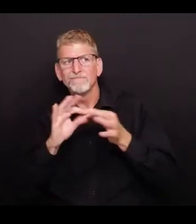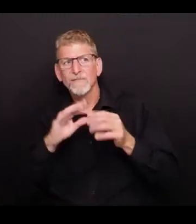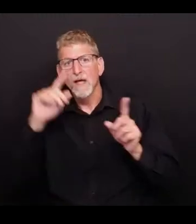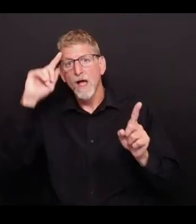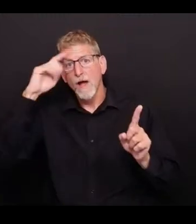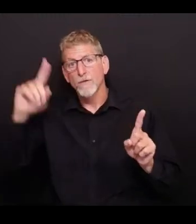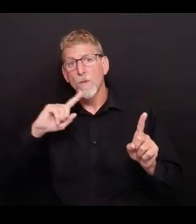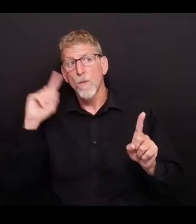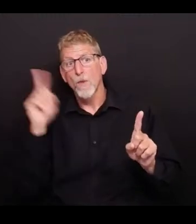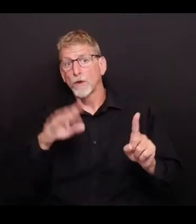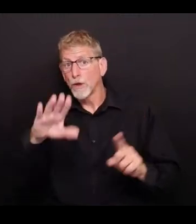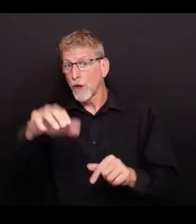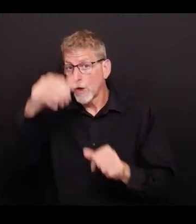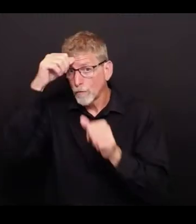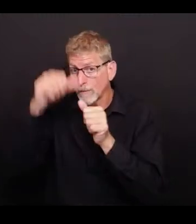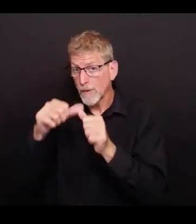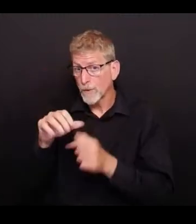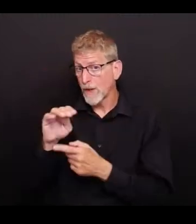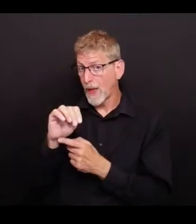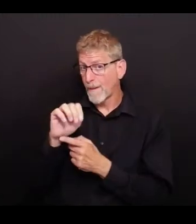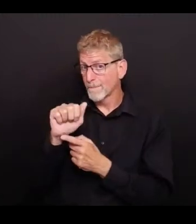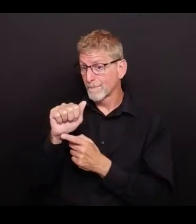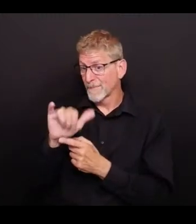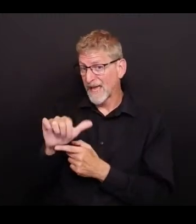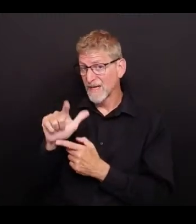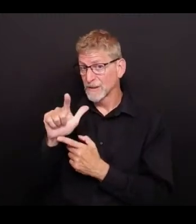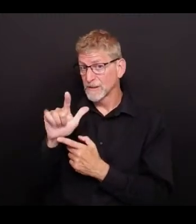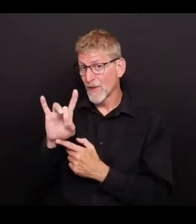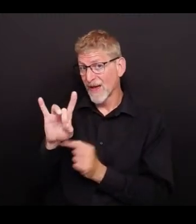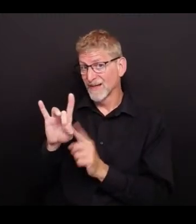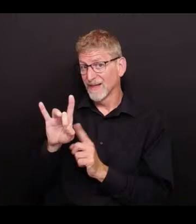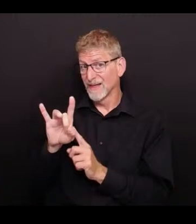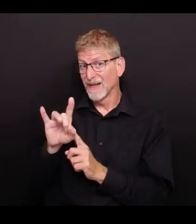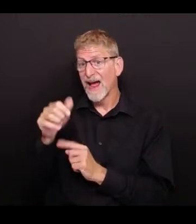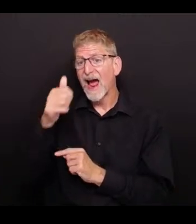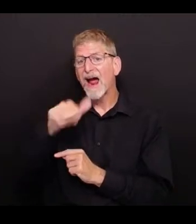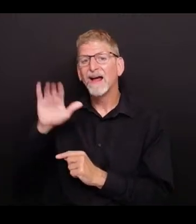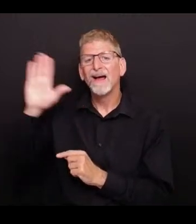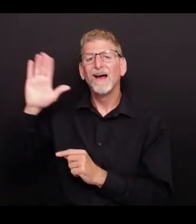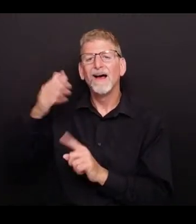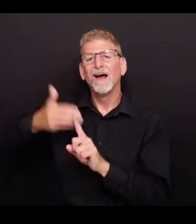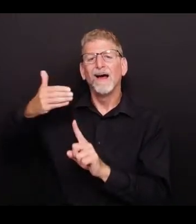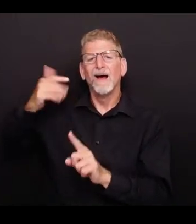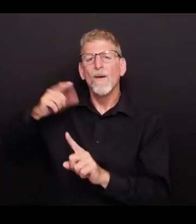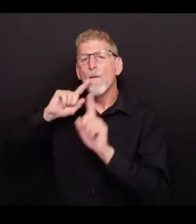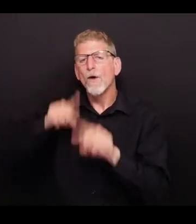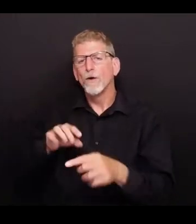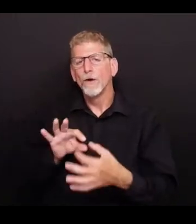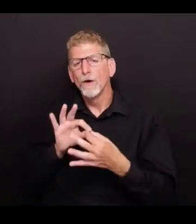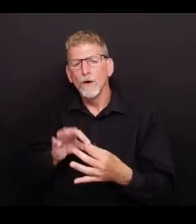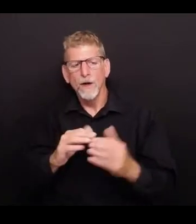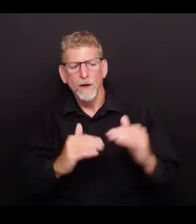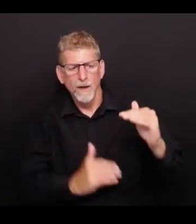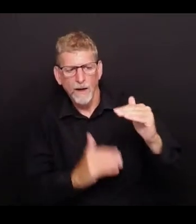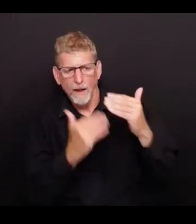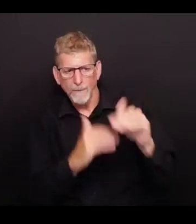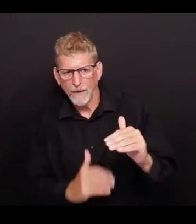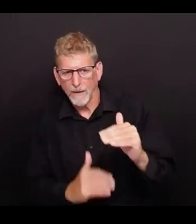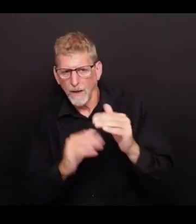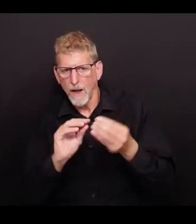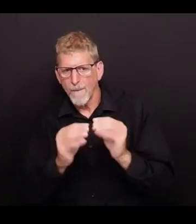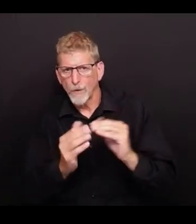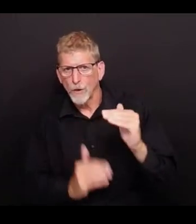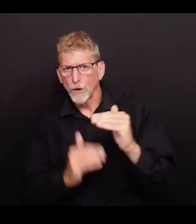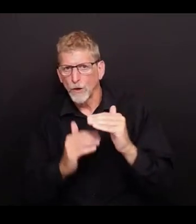the 28th, all of the executive orders that have to do with capacity limits and those kinds of